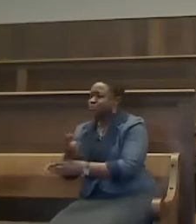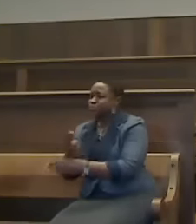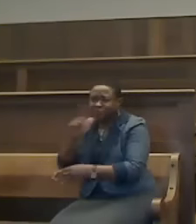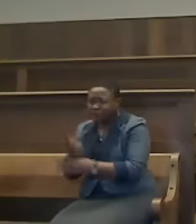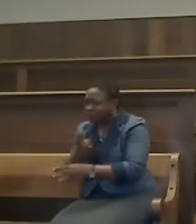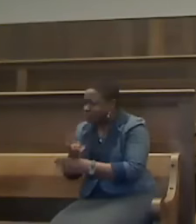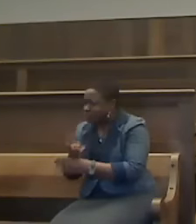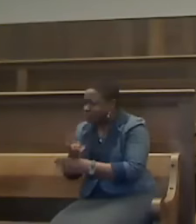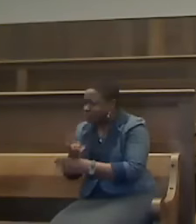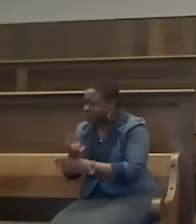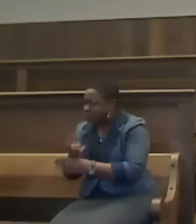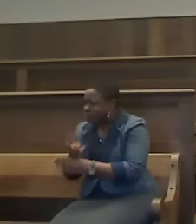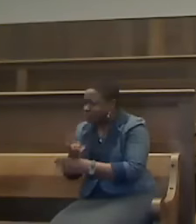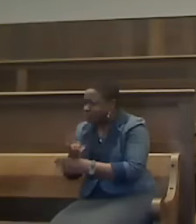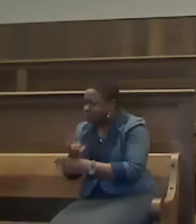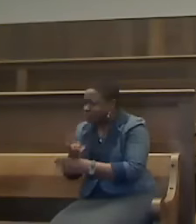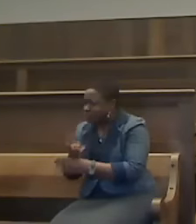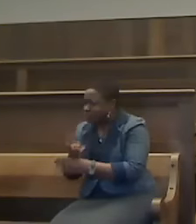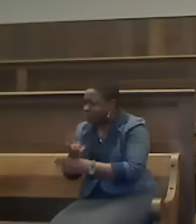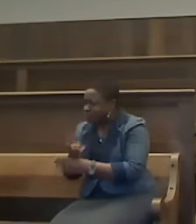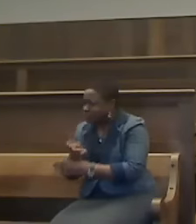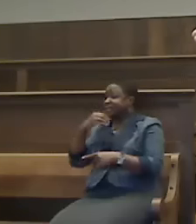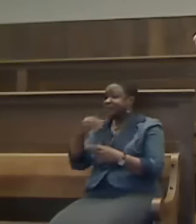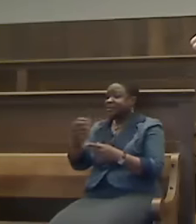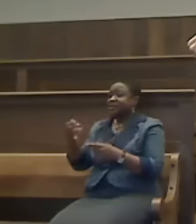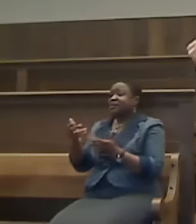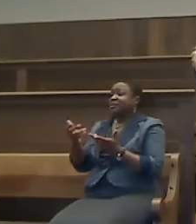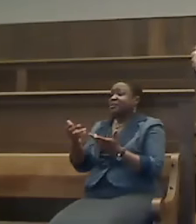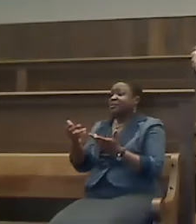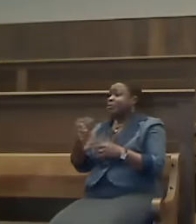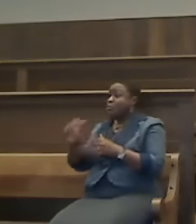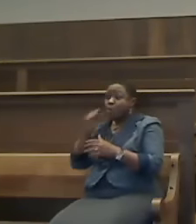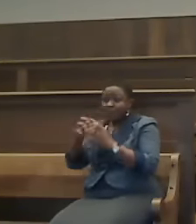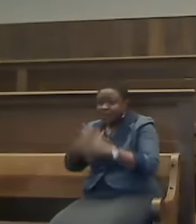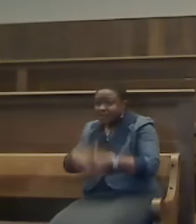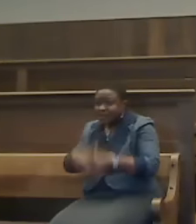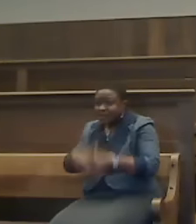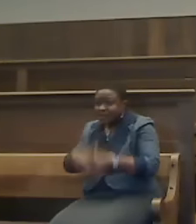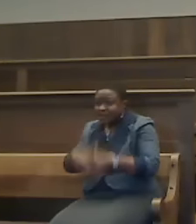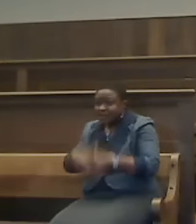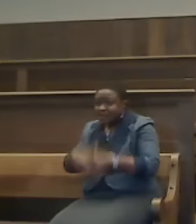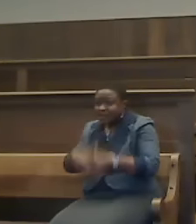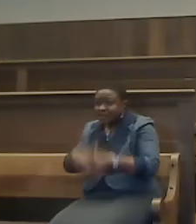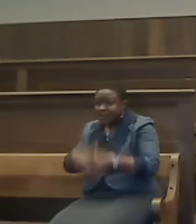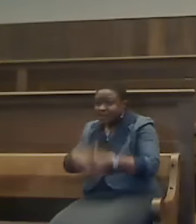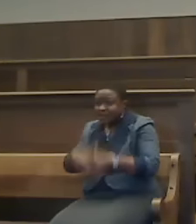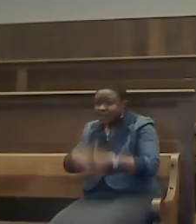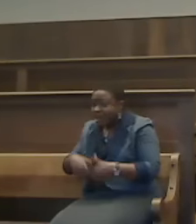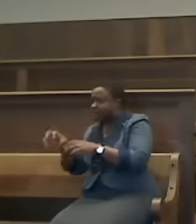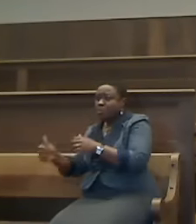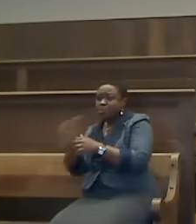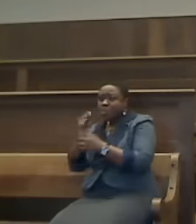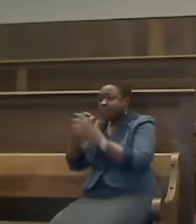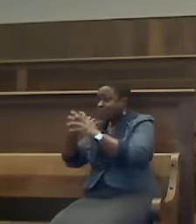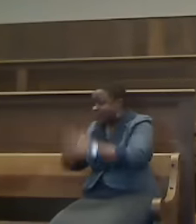resist digestion in heat, if they resist breakdown through digestive enzymes, don't use it. Or at least study it in